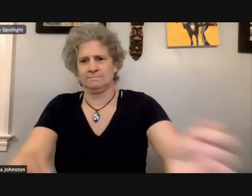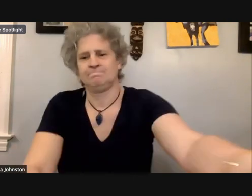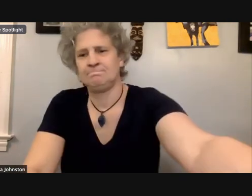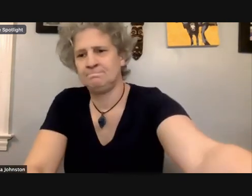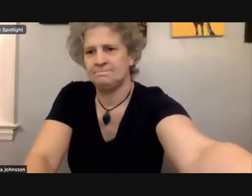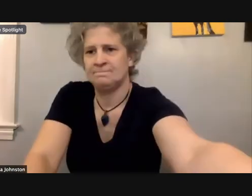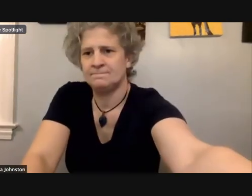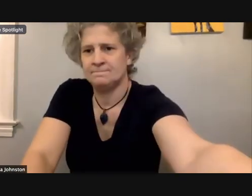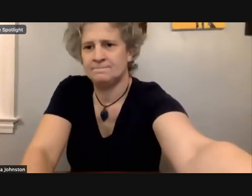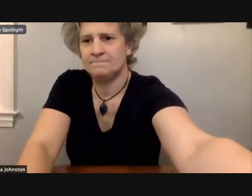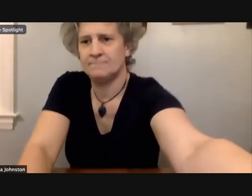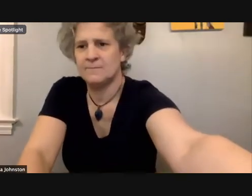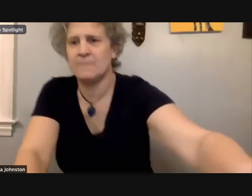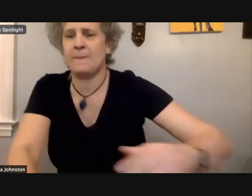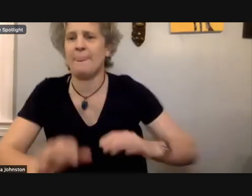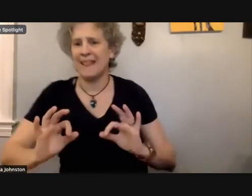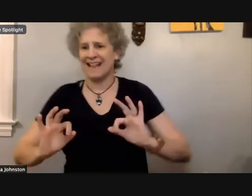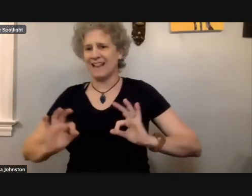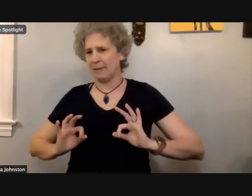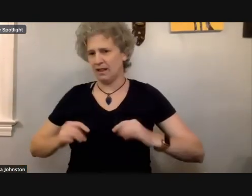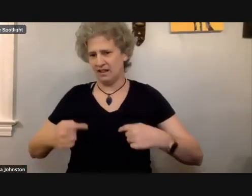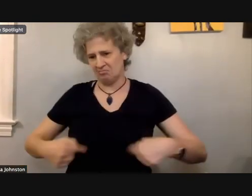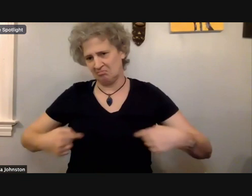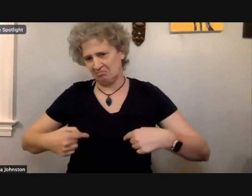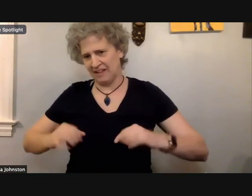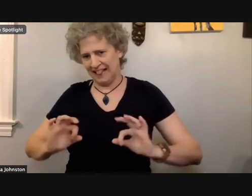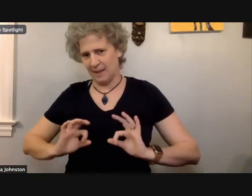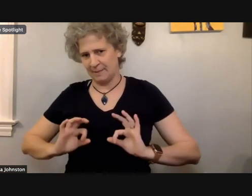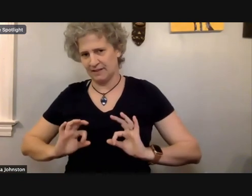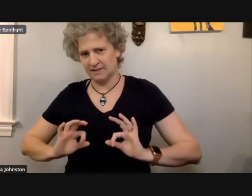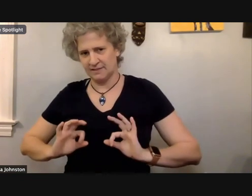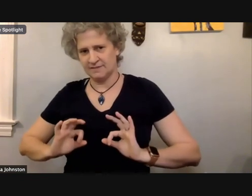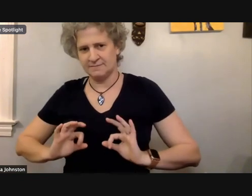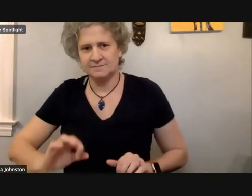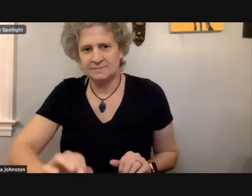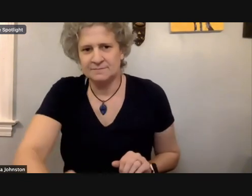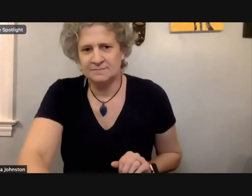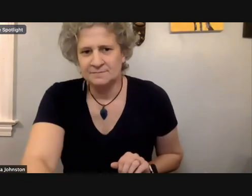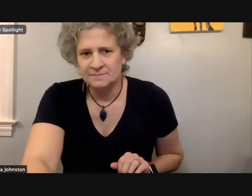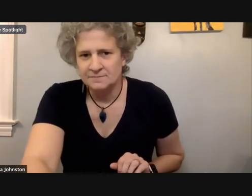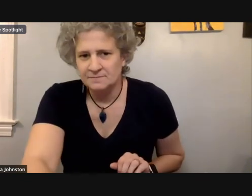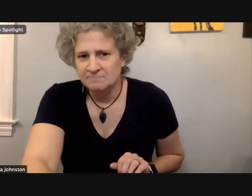just the neutral signs like this. Here, let me move this so you can see. Nipples are like so.